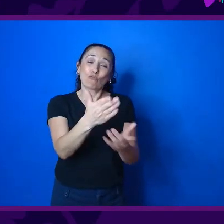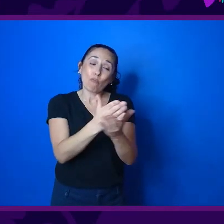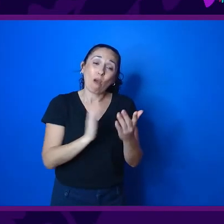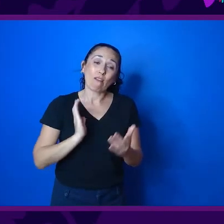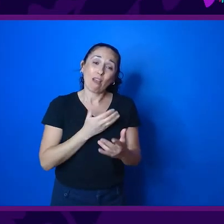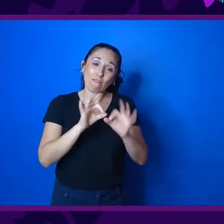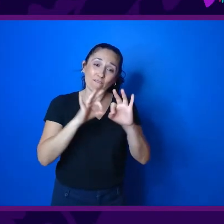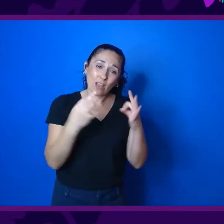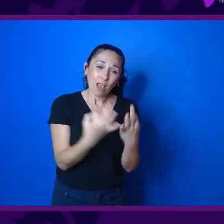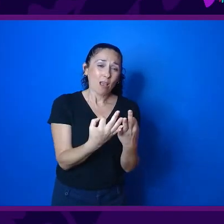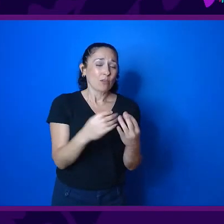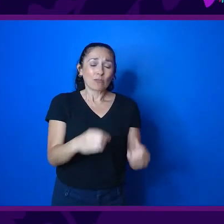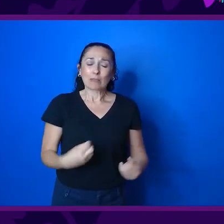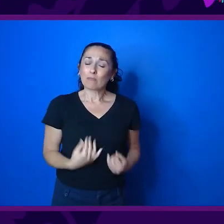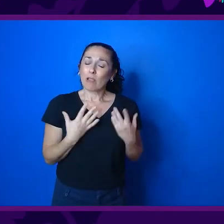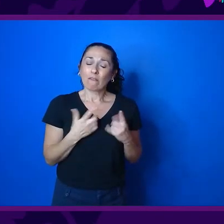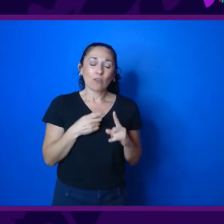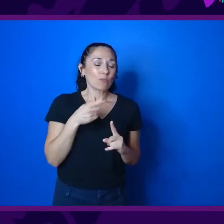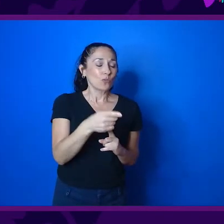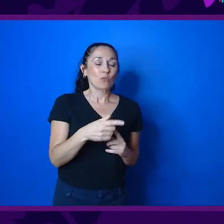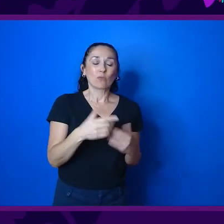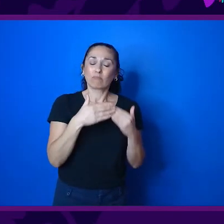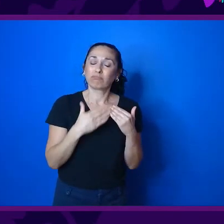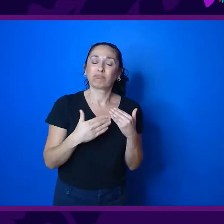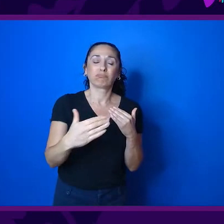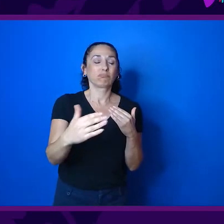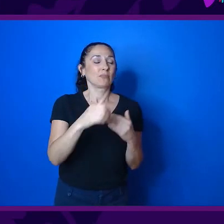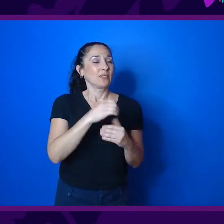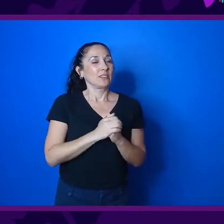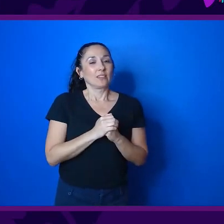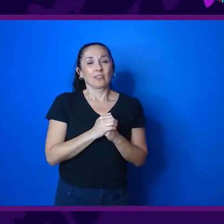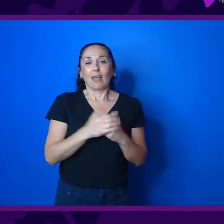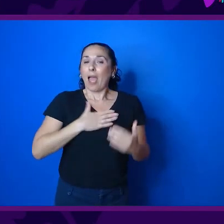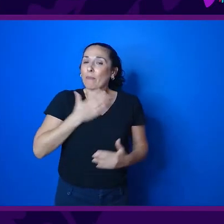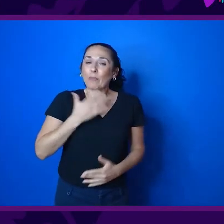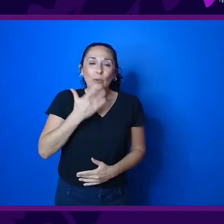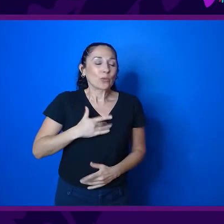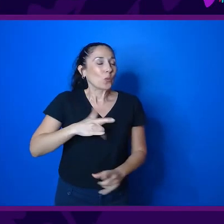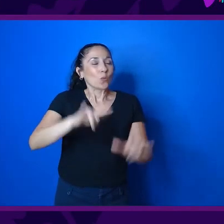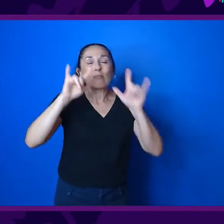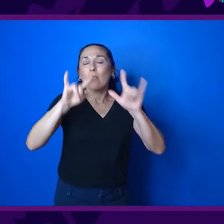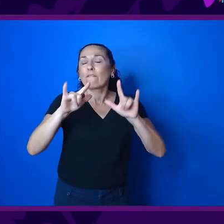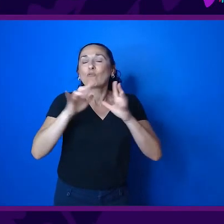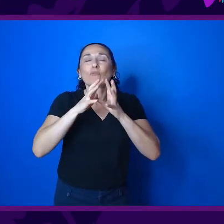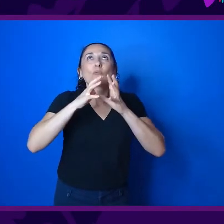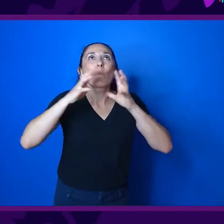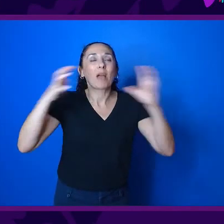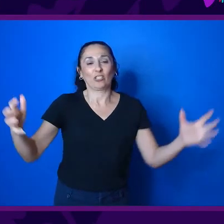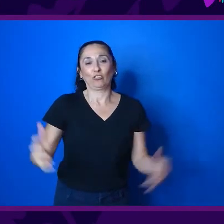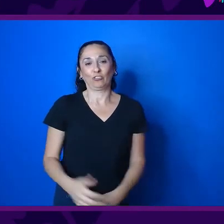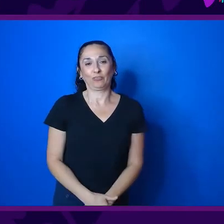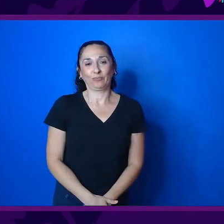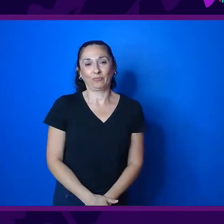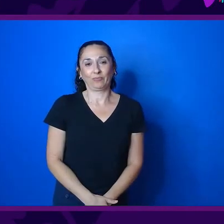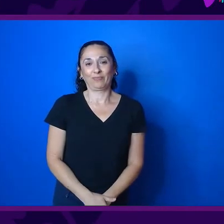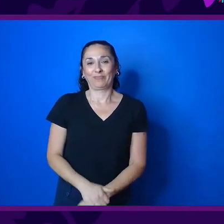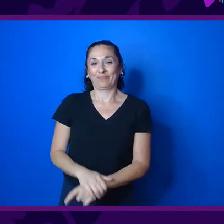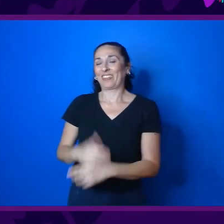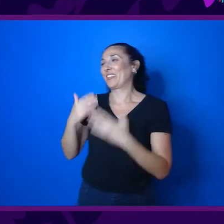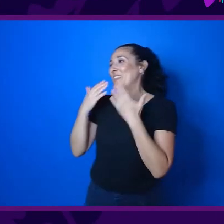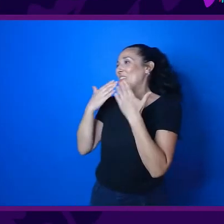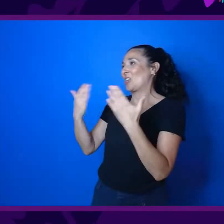you and all you do and the inspiration you provide all of us. So happy birthday. We love you so much. Thank you. I hate Thank how you so great much. you